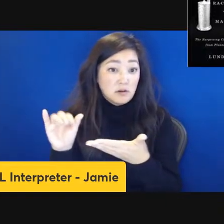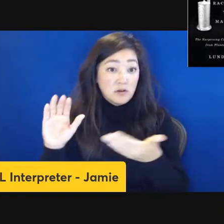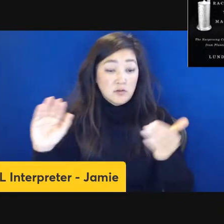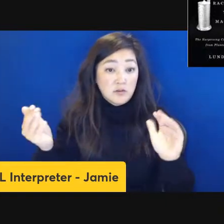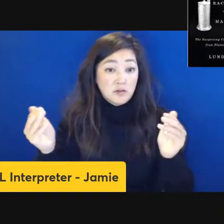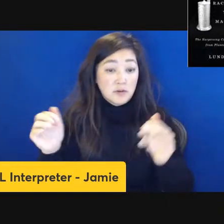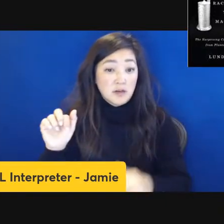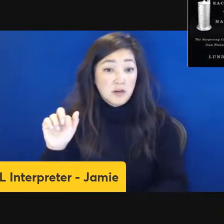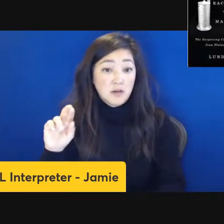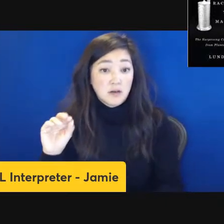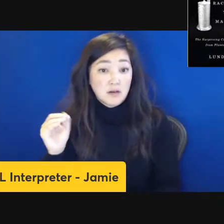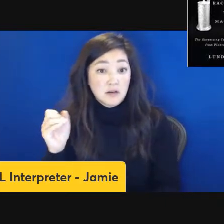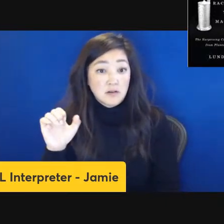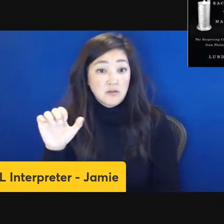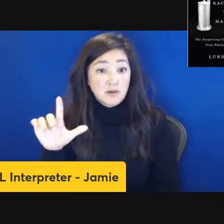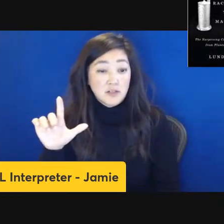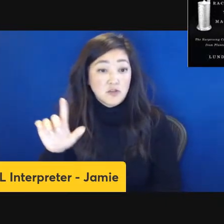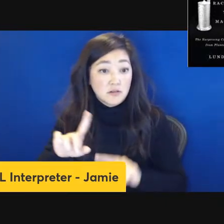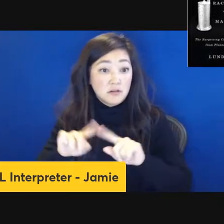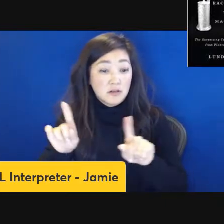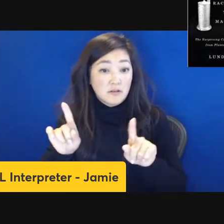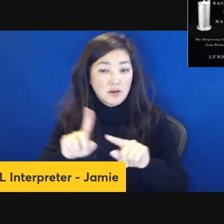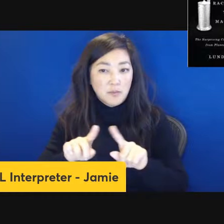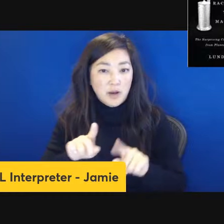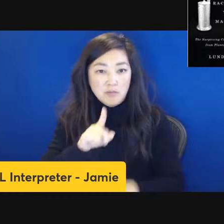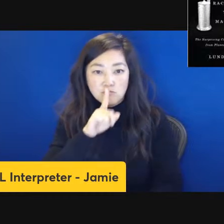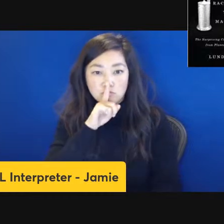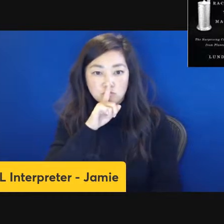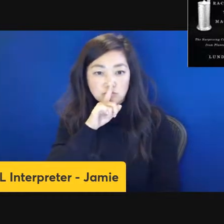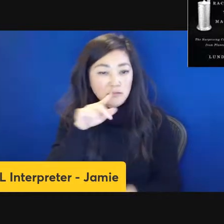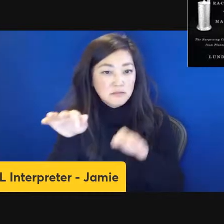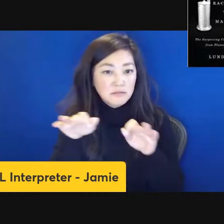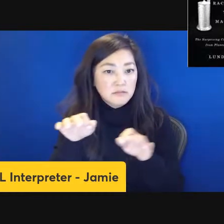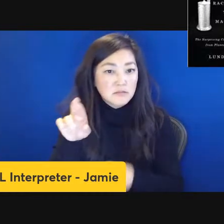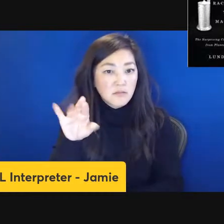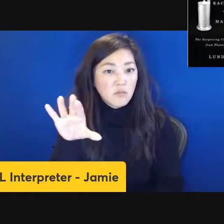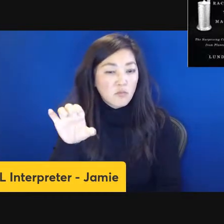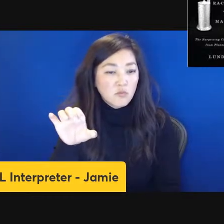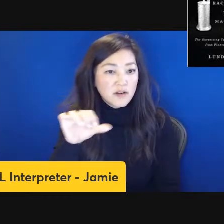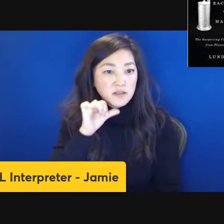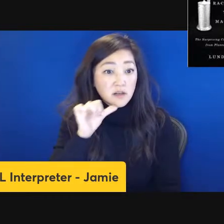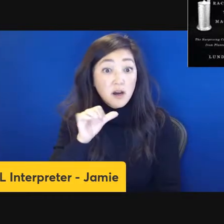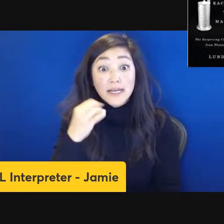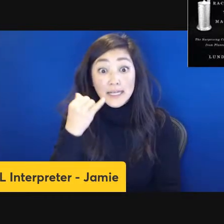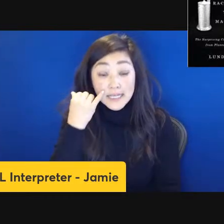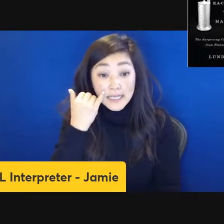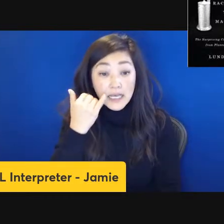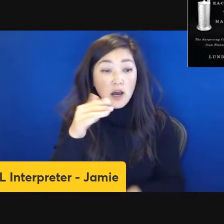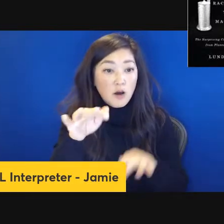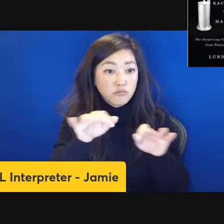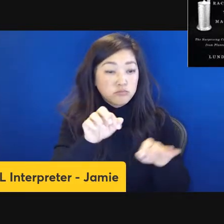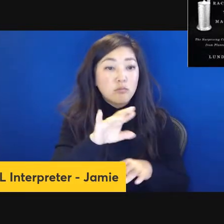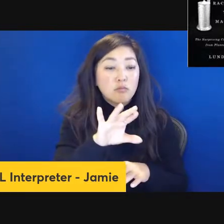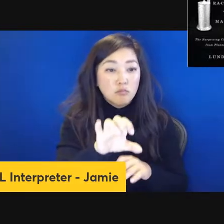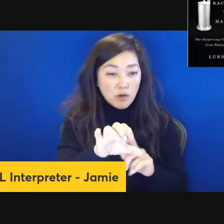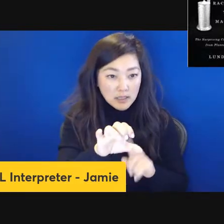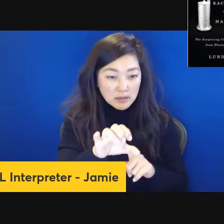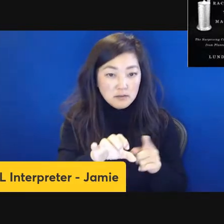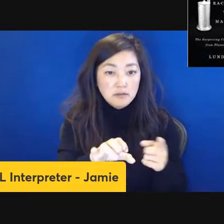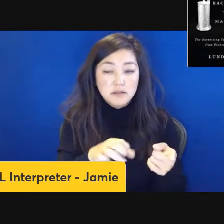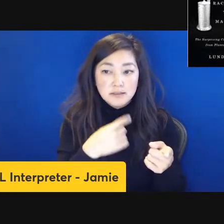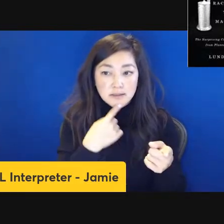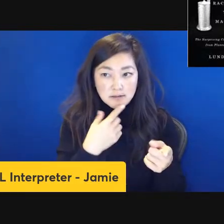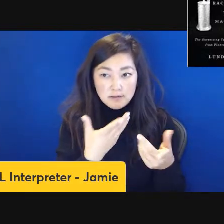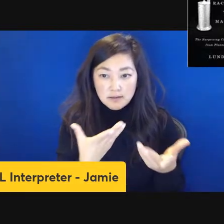racial differences, but they didn't define race. And even those that did define race, we gave credit for kind of